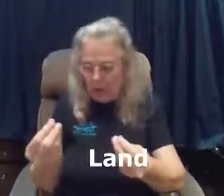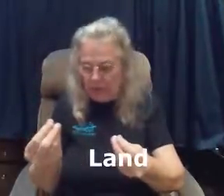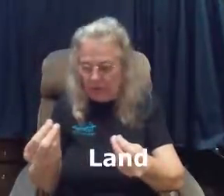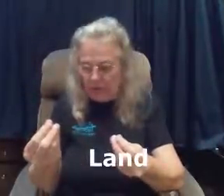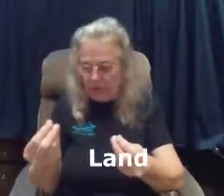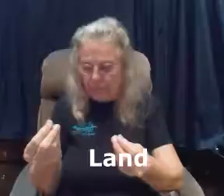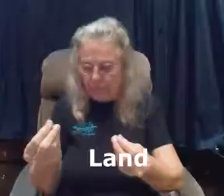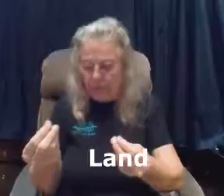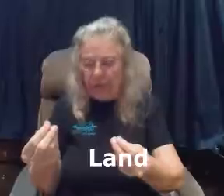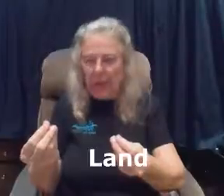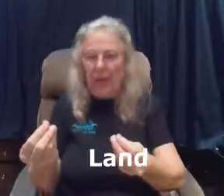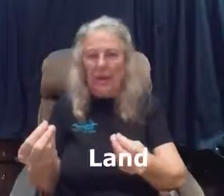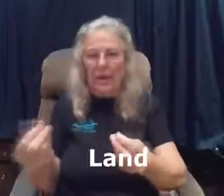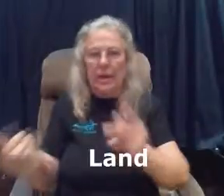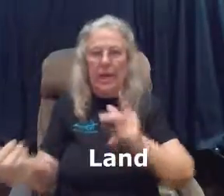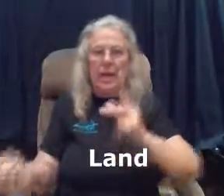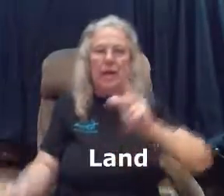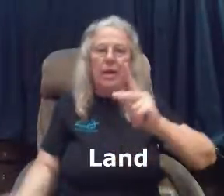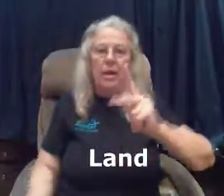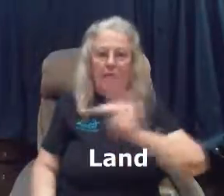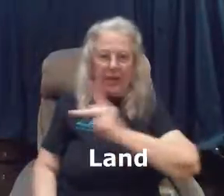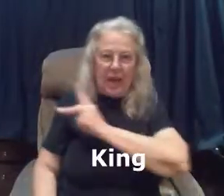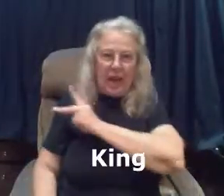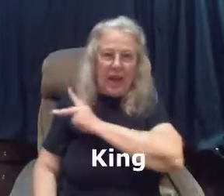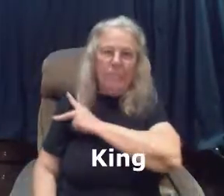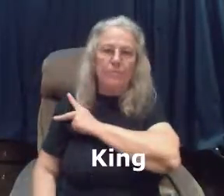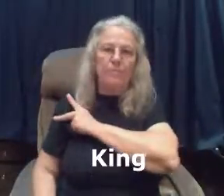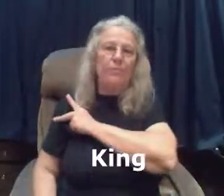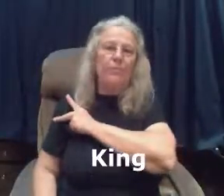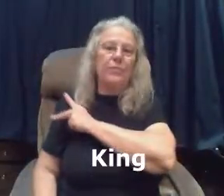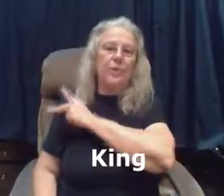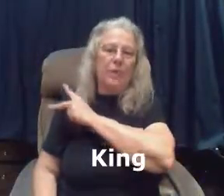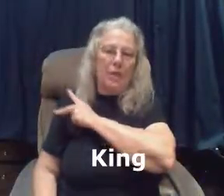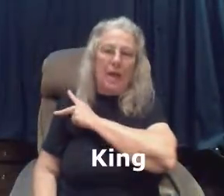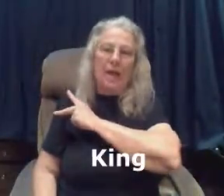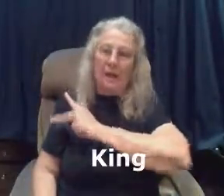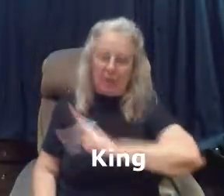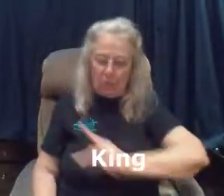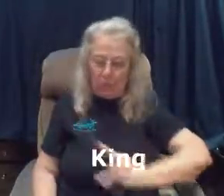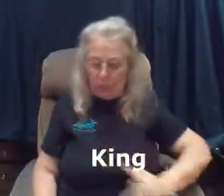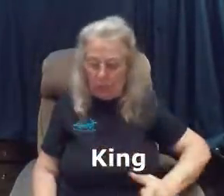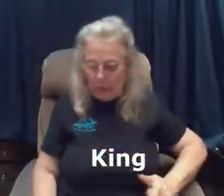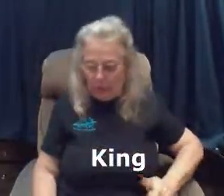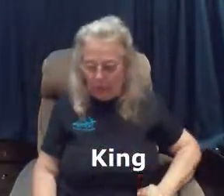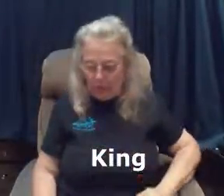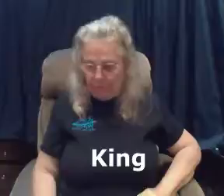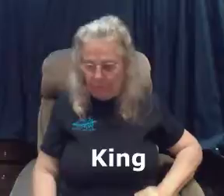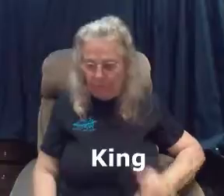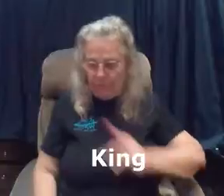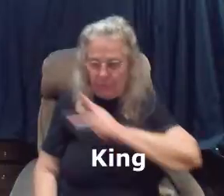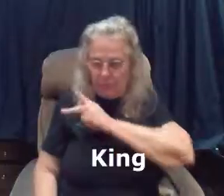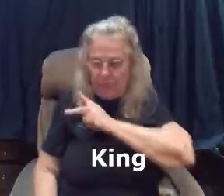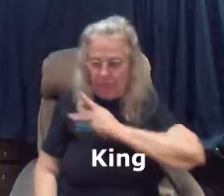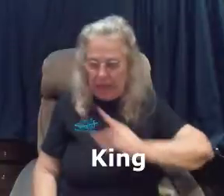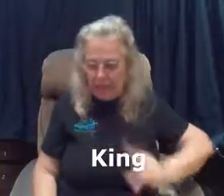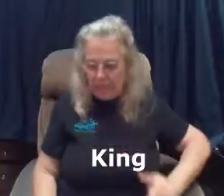it. King, the K, again, that royal ribbon. King.